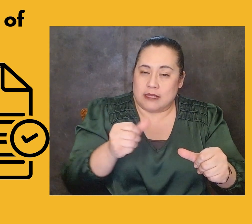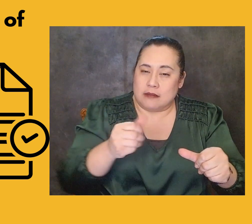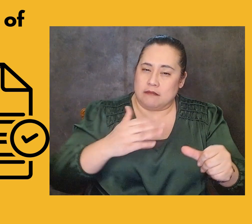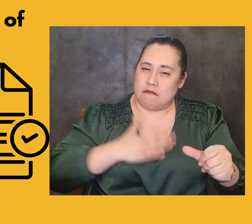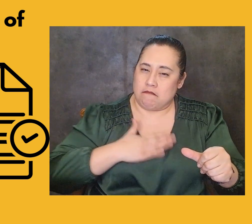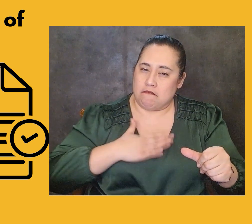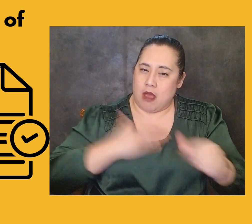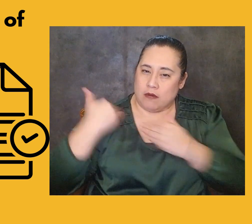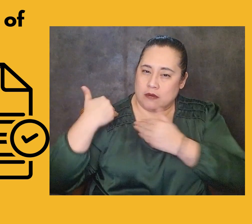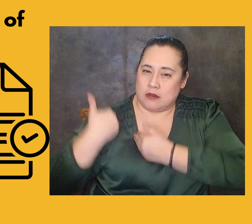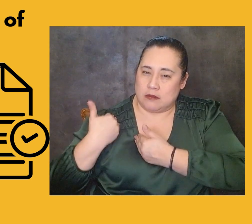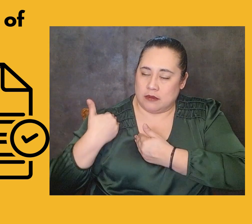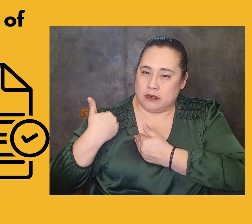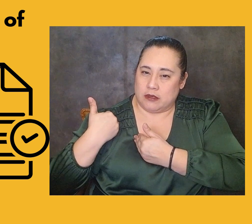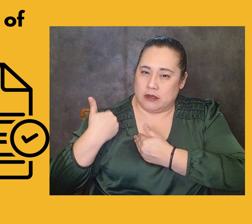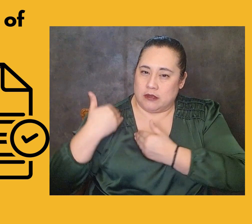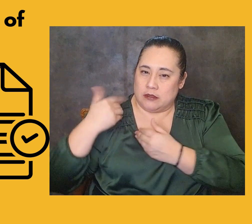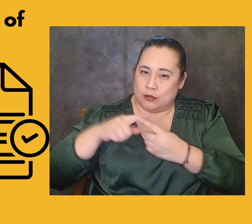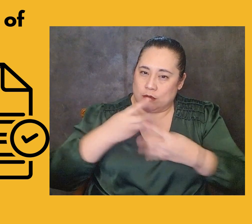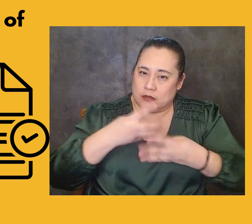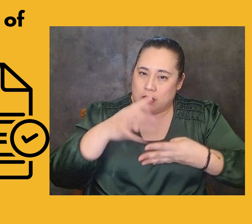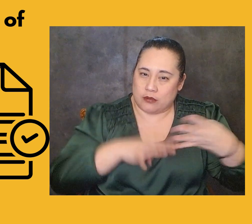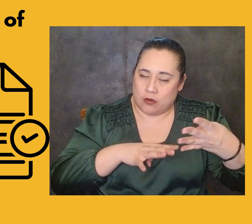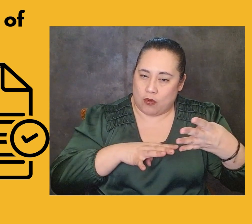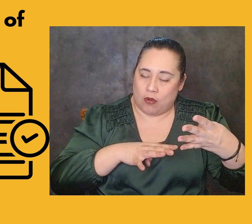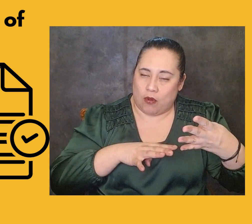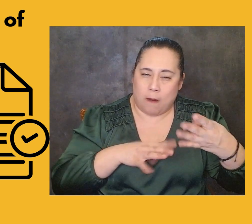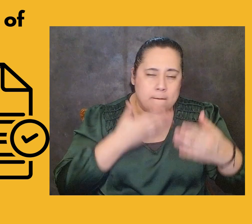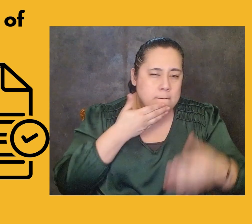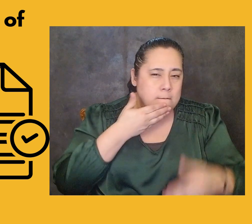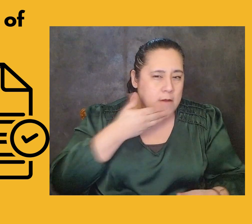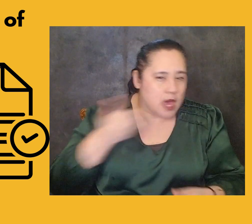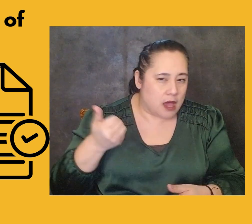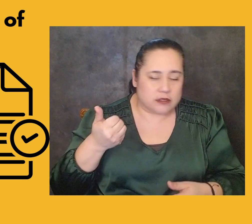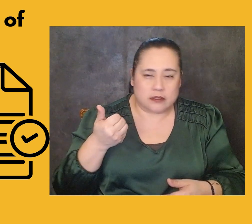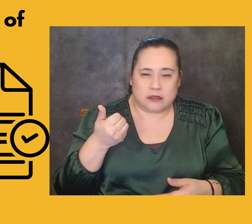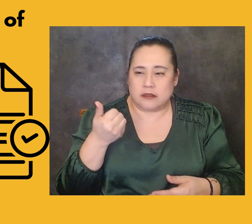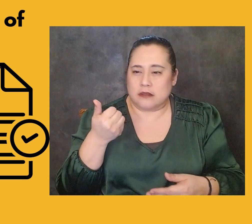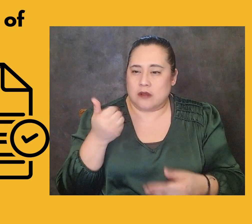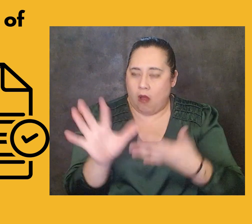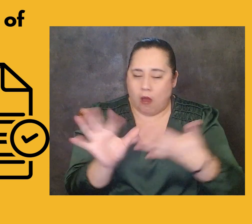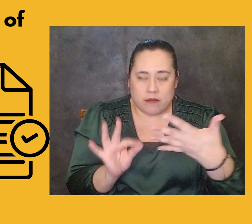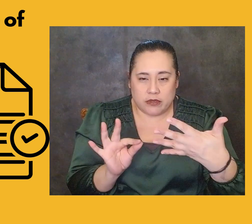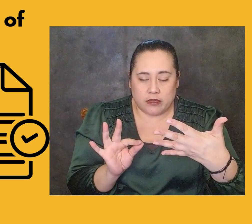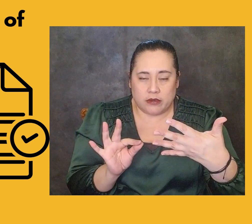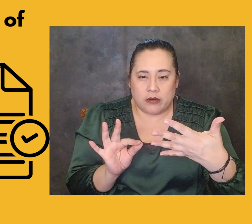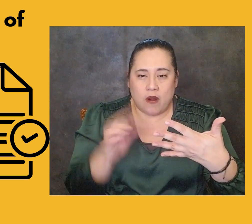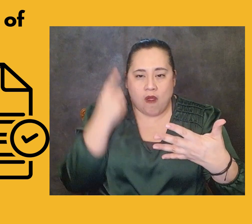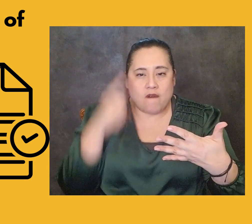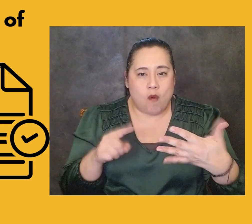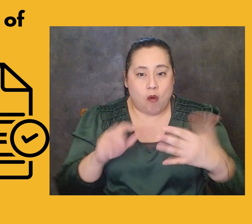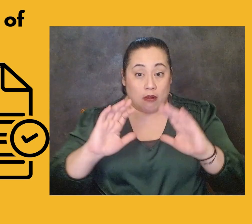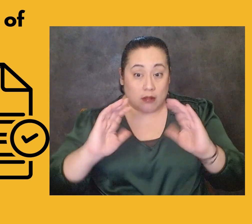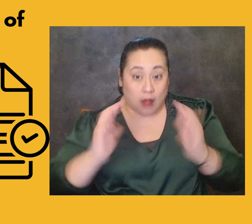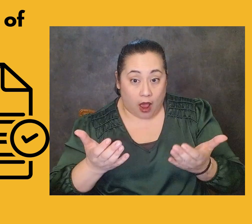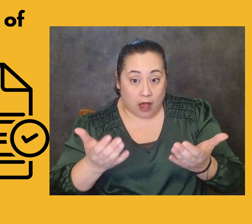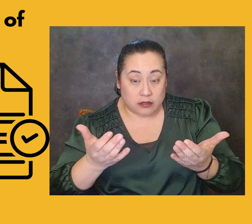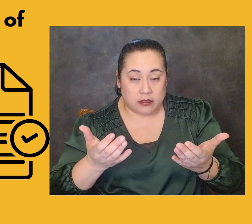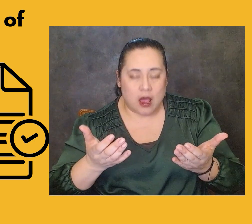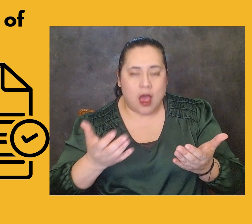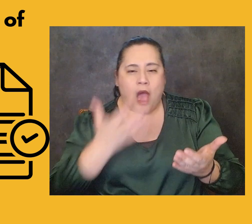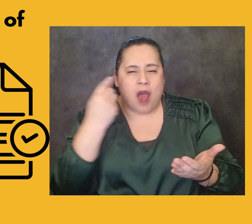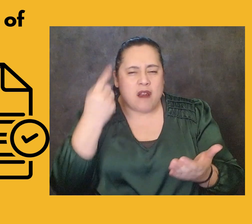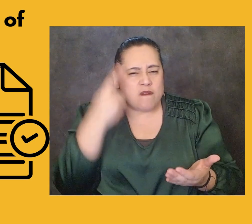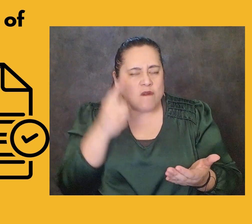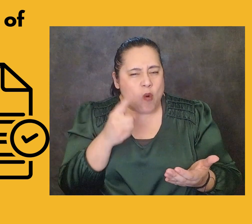my responsibility in scheduling the best option for a class.